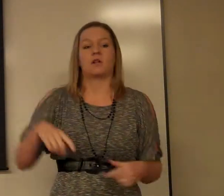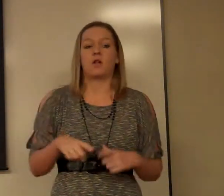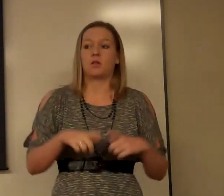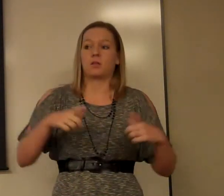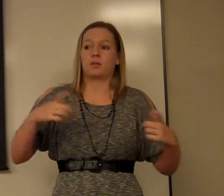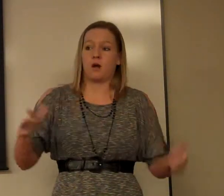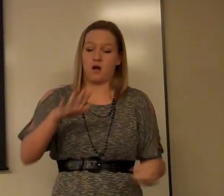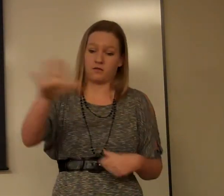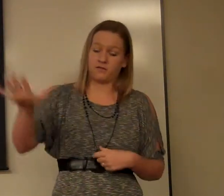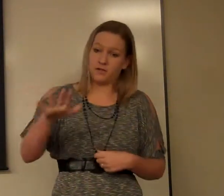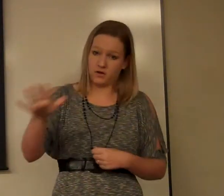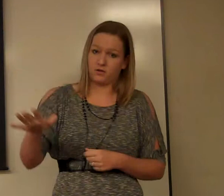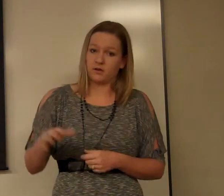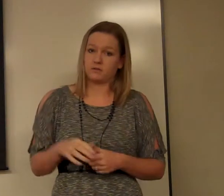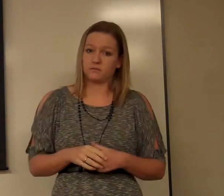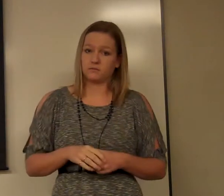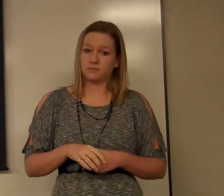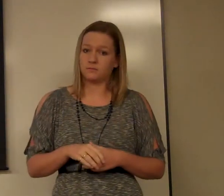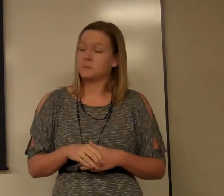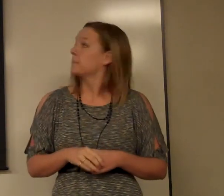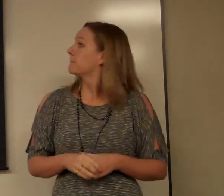them.